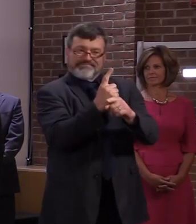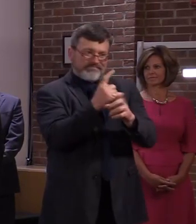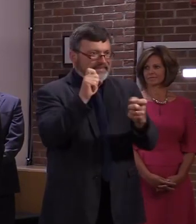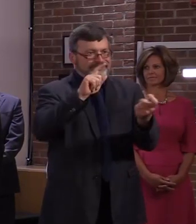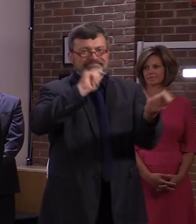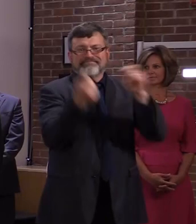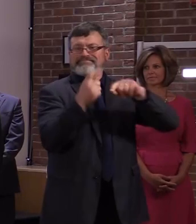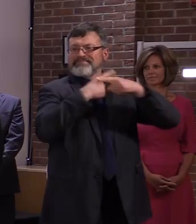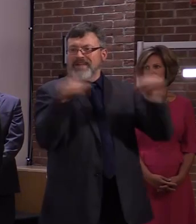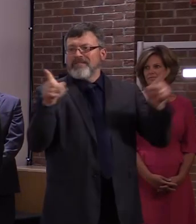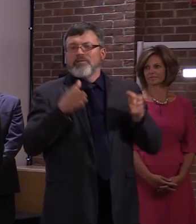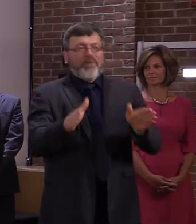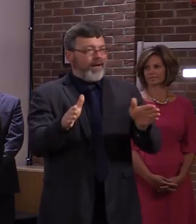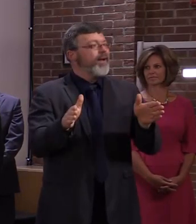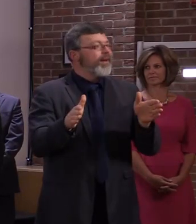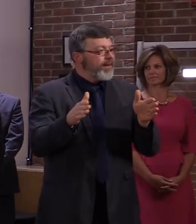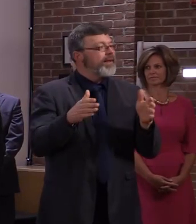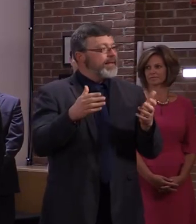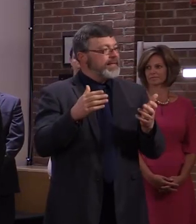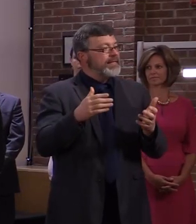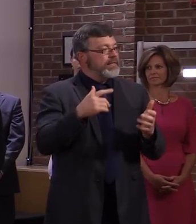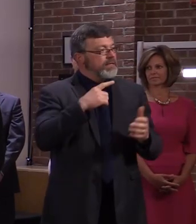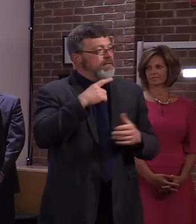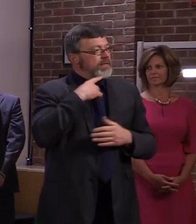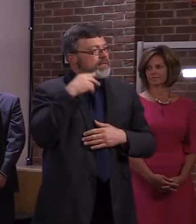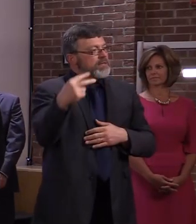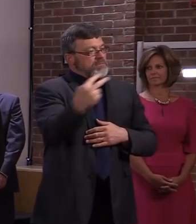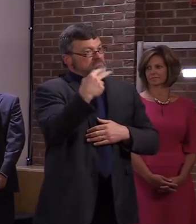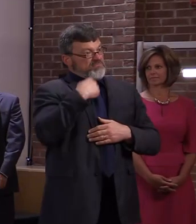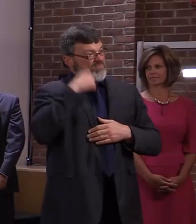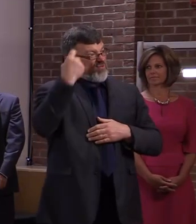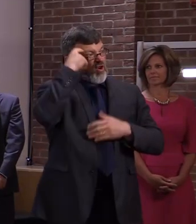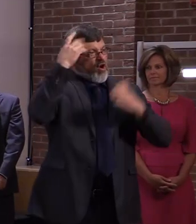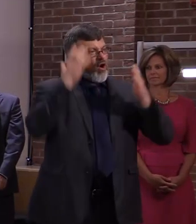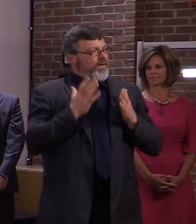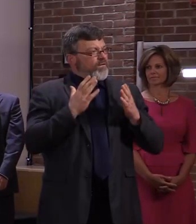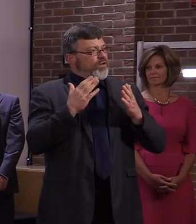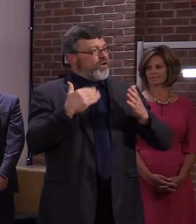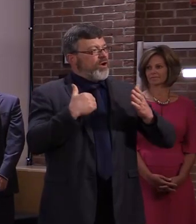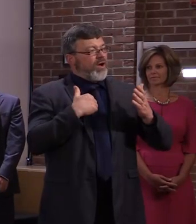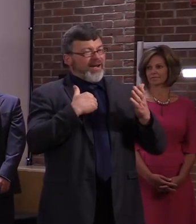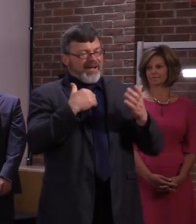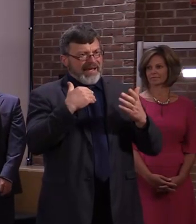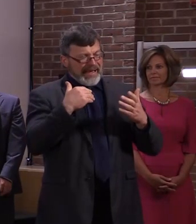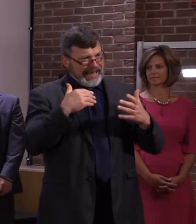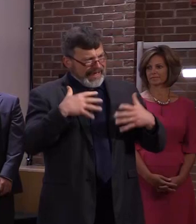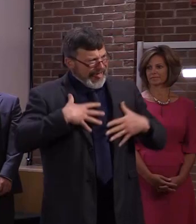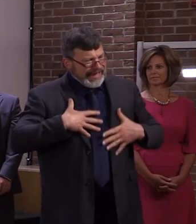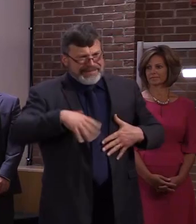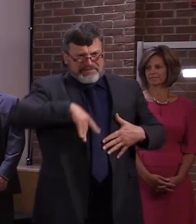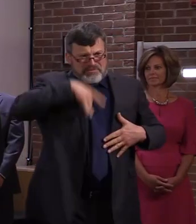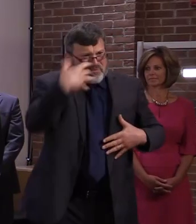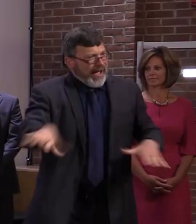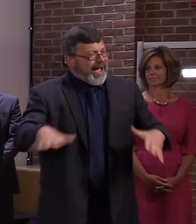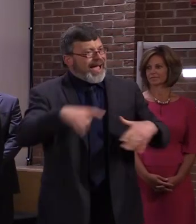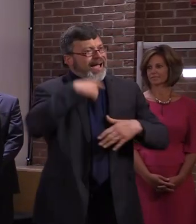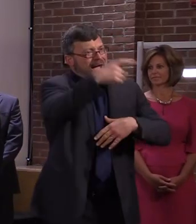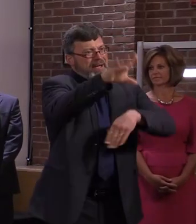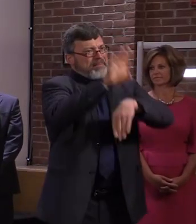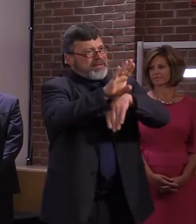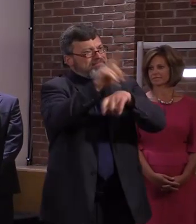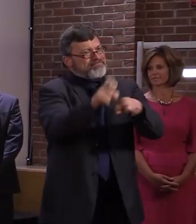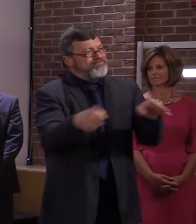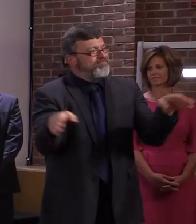Never did I think I'd be the governor ordering businesses to close, sending kids home from